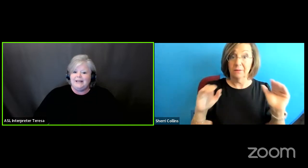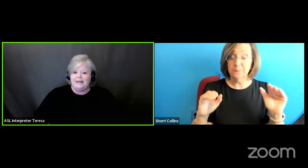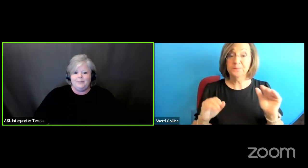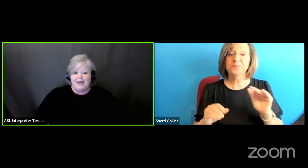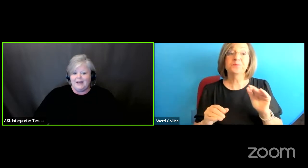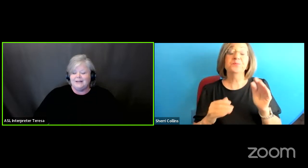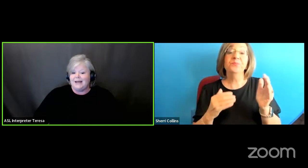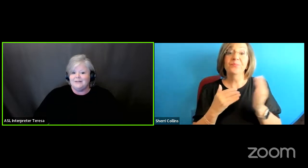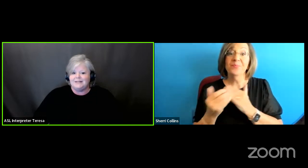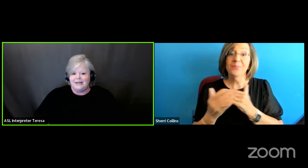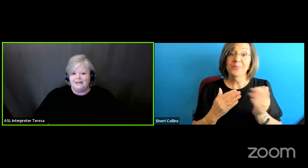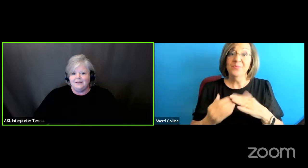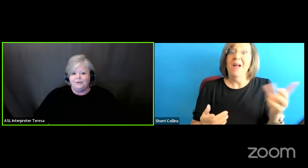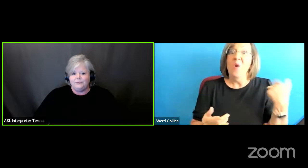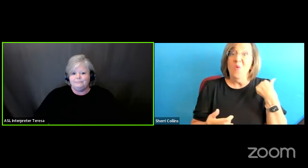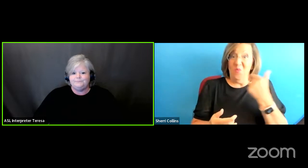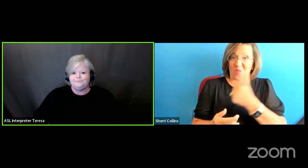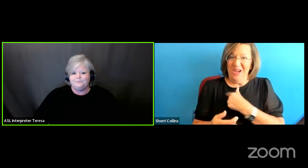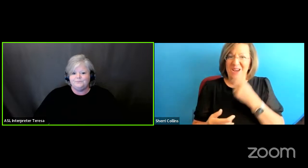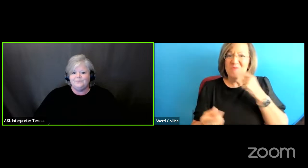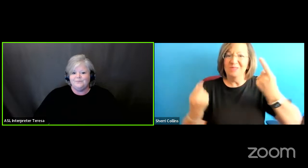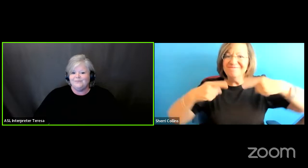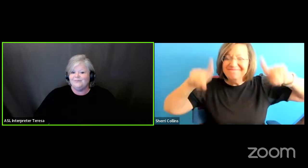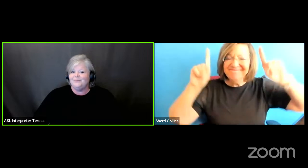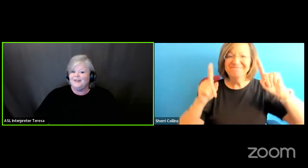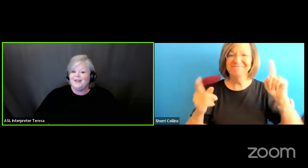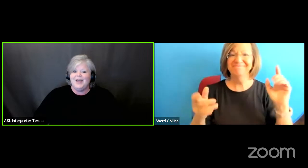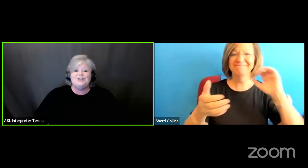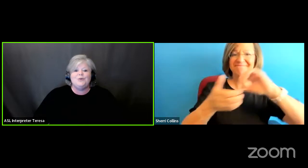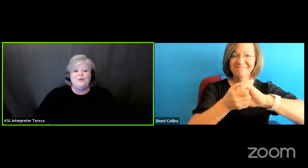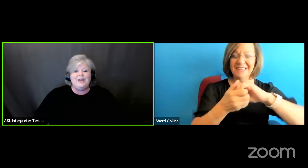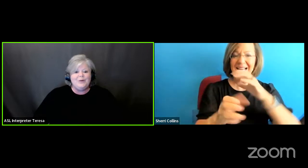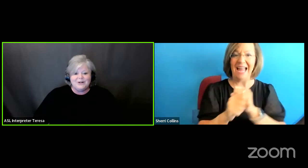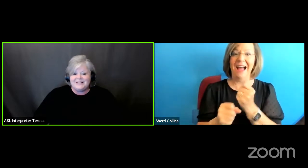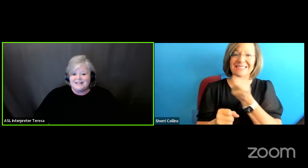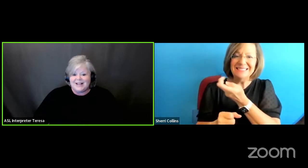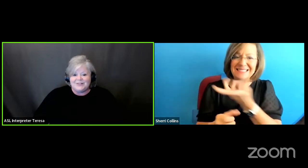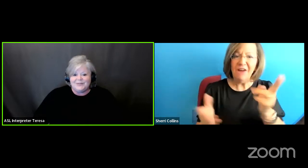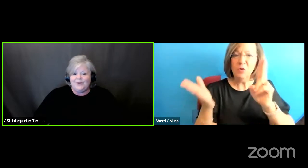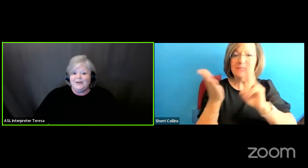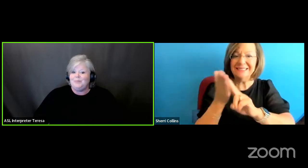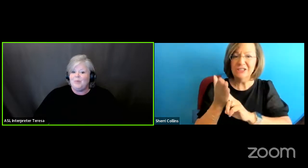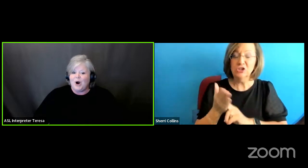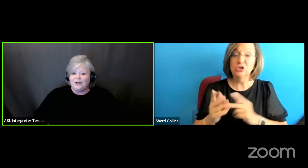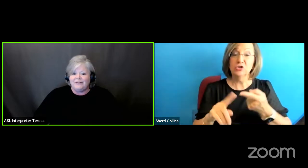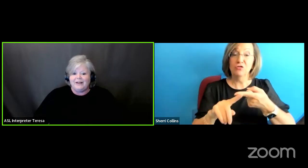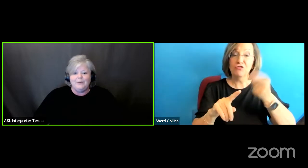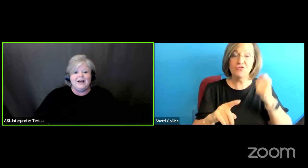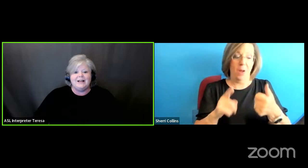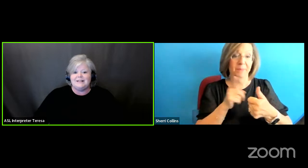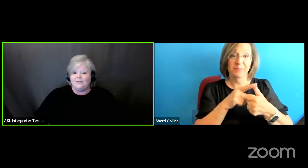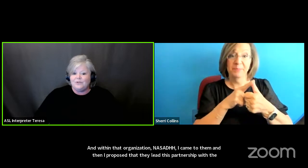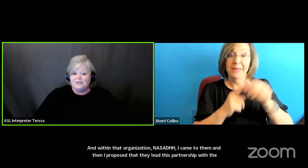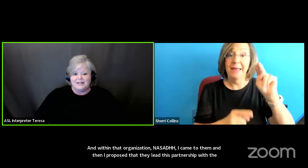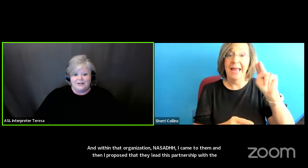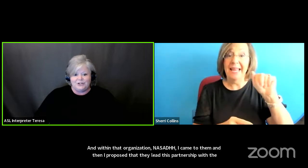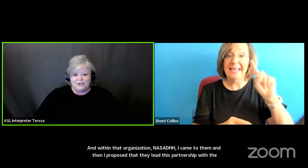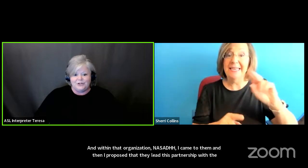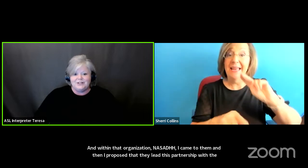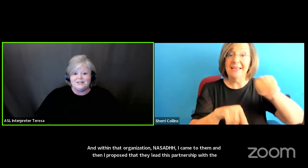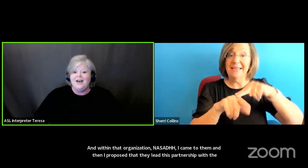that really impact at the state level. So we were successful in partnering. We got